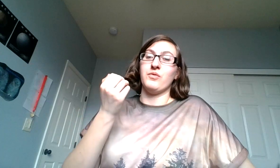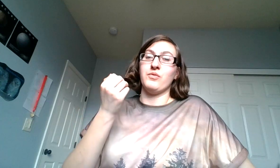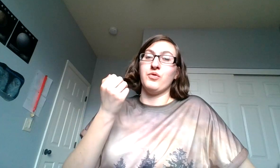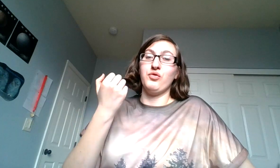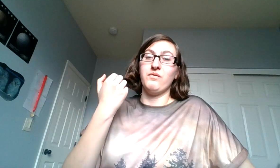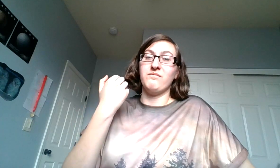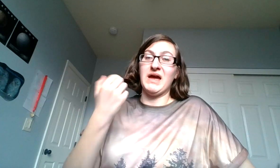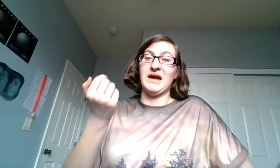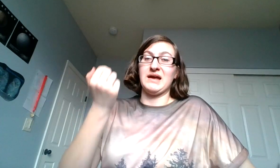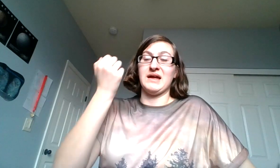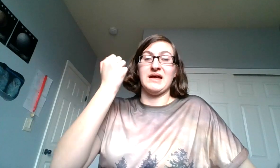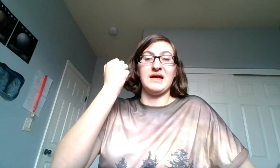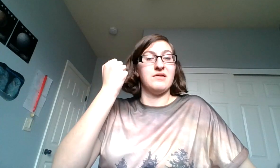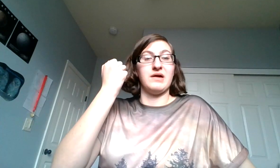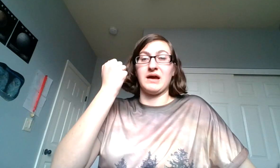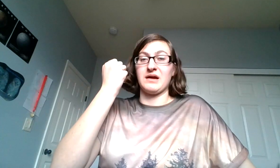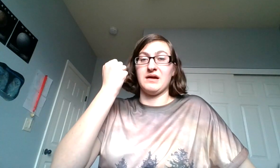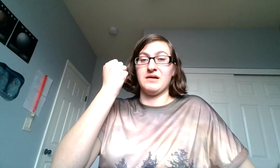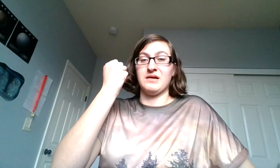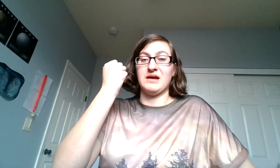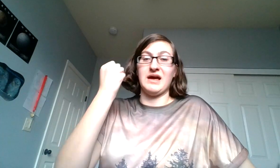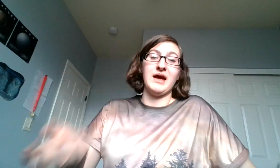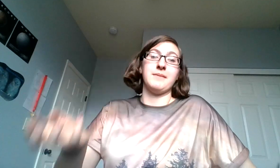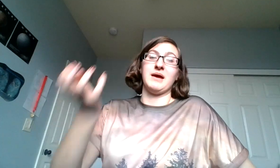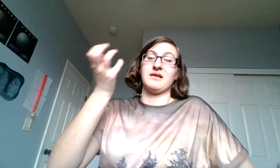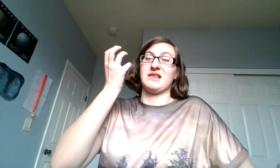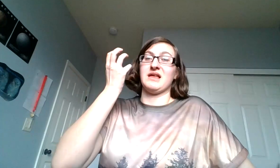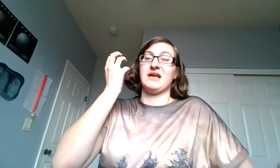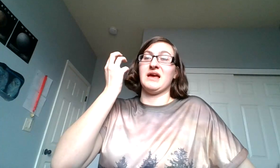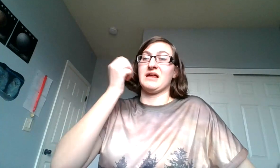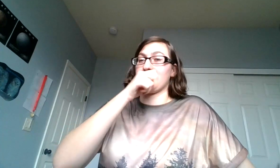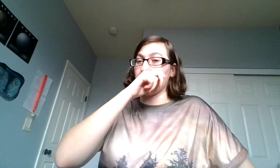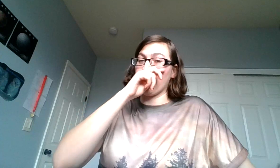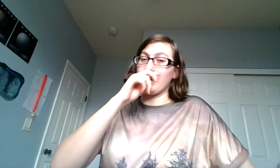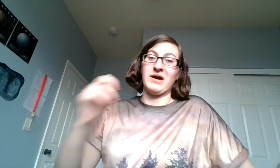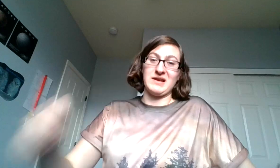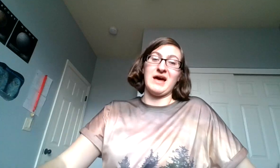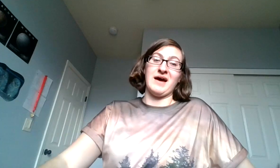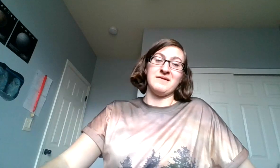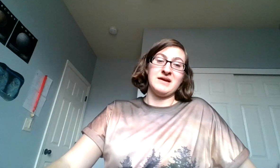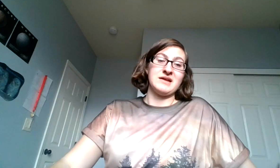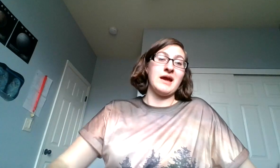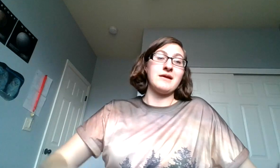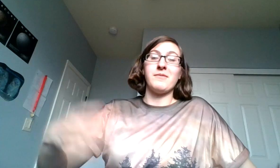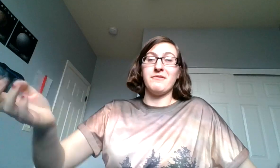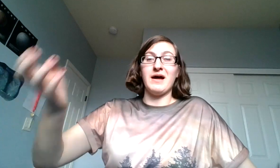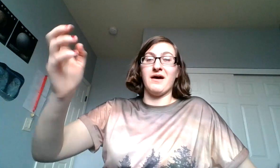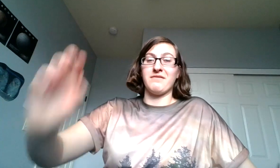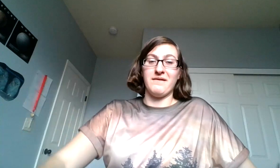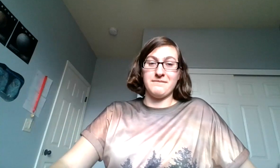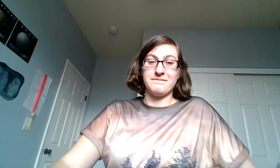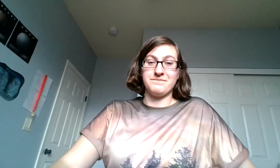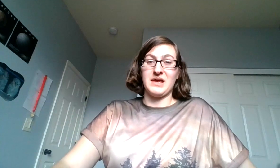who make like animes and something like that. Get them love and